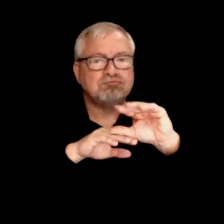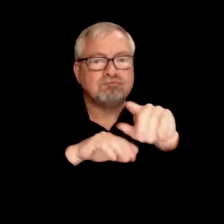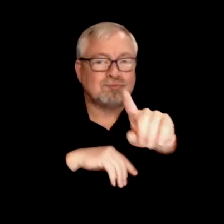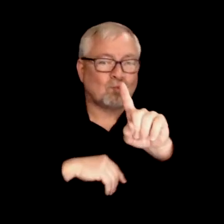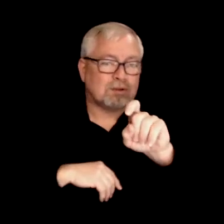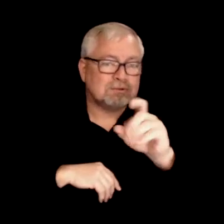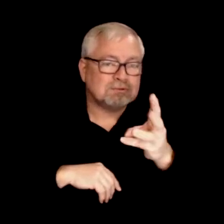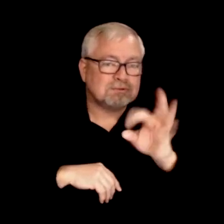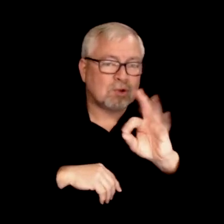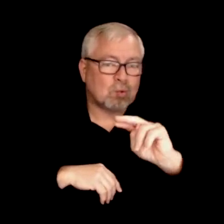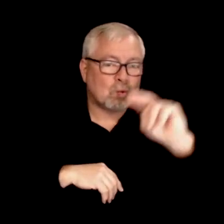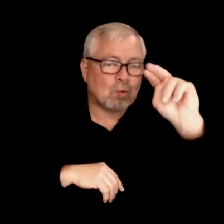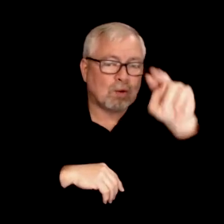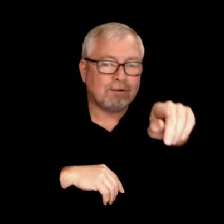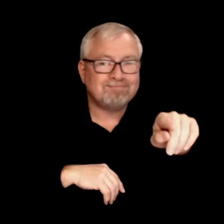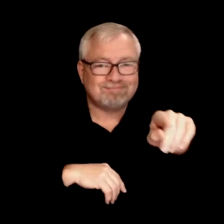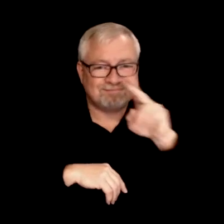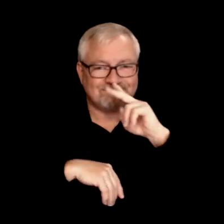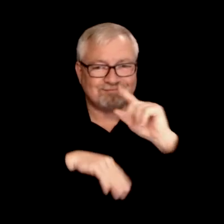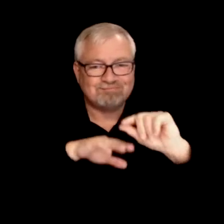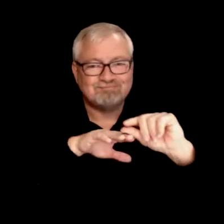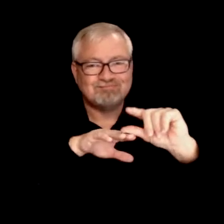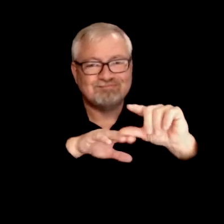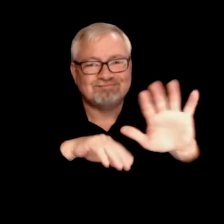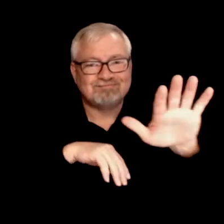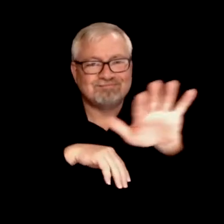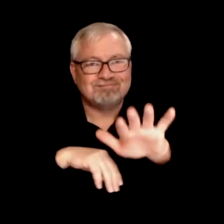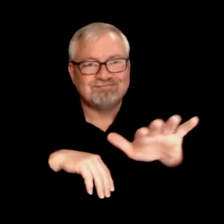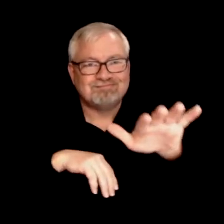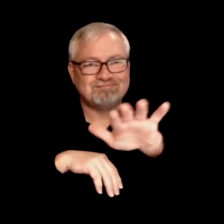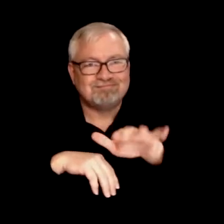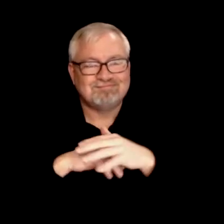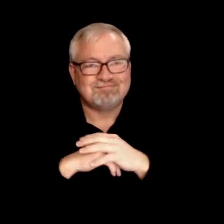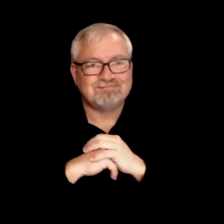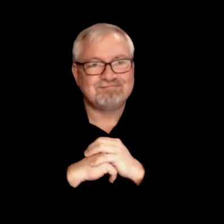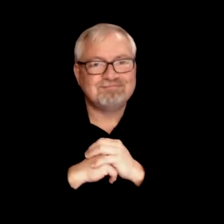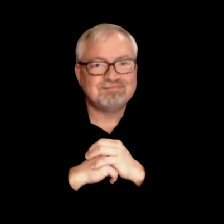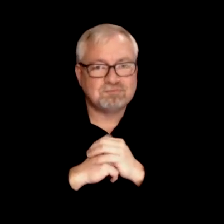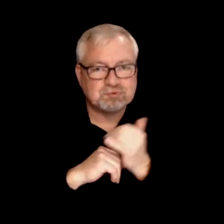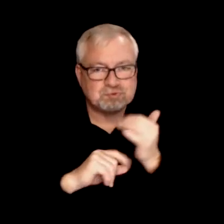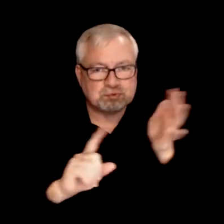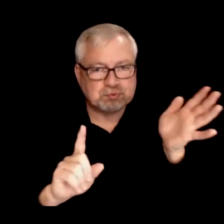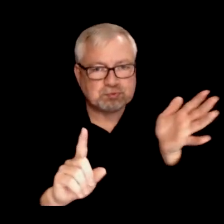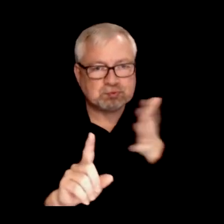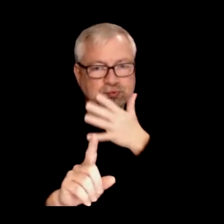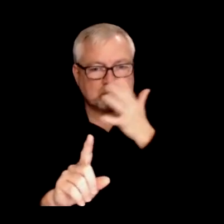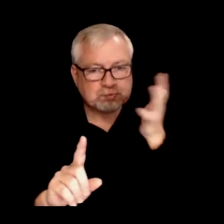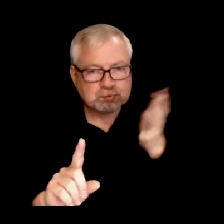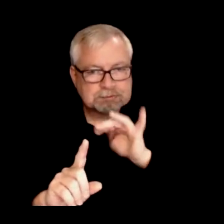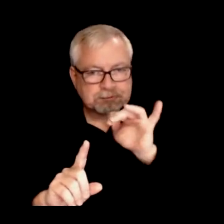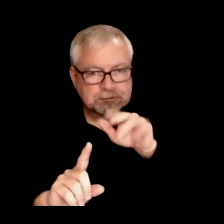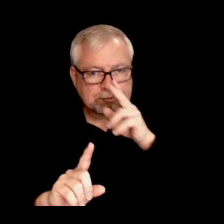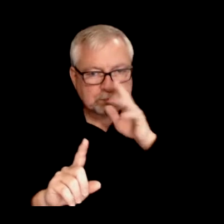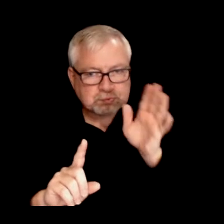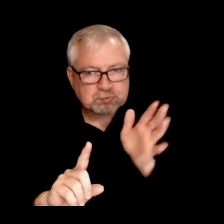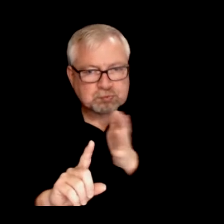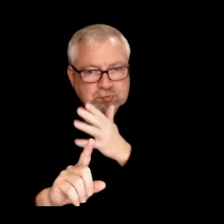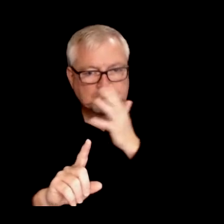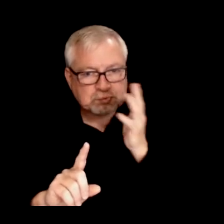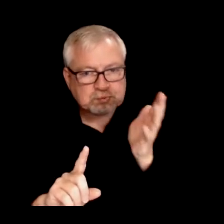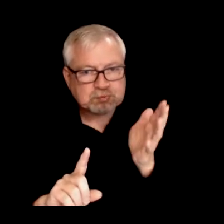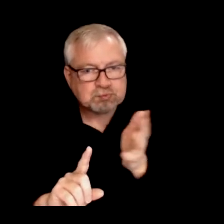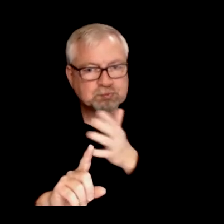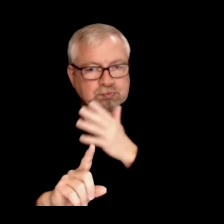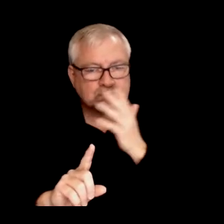Avenue, seeing a little bit of that blowing snow coming across some of those roofs. The traffic map across the